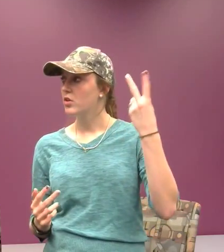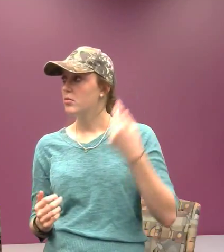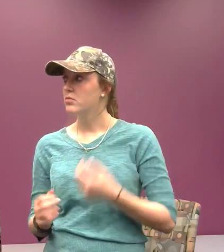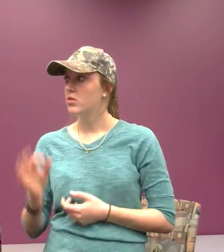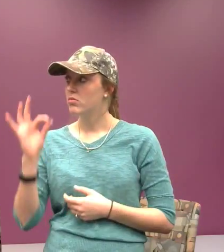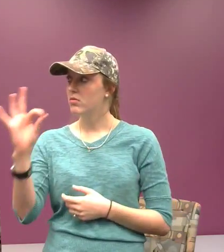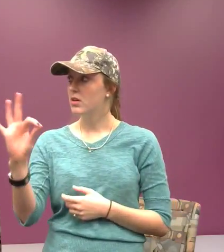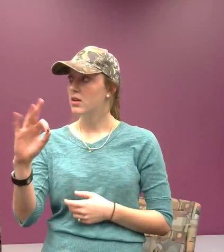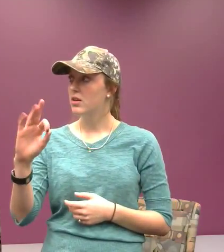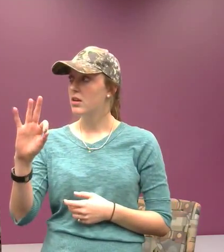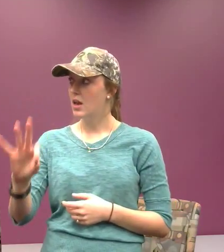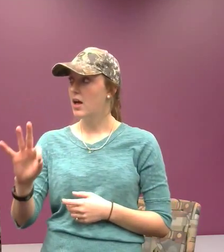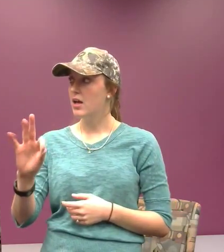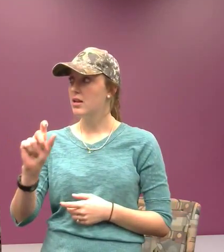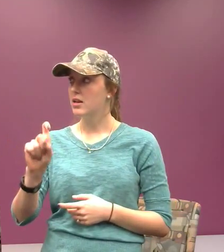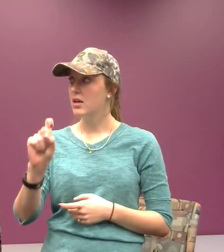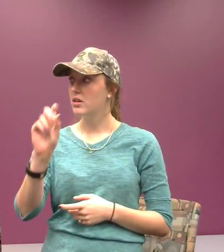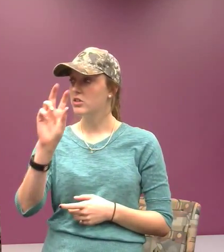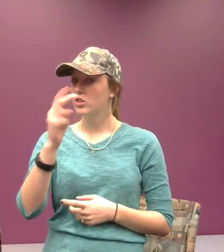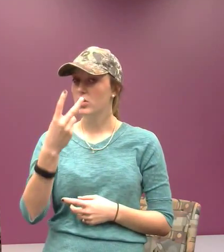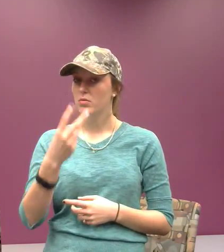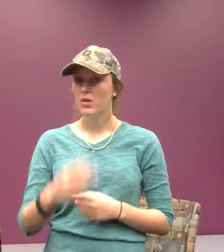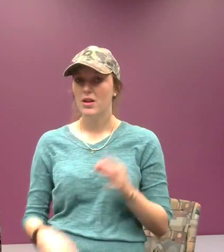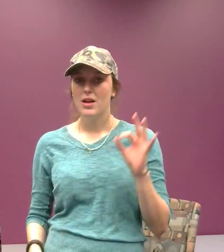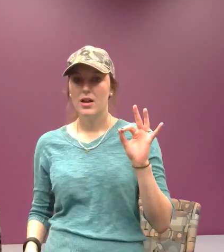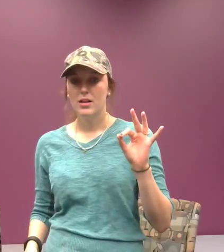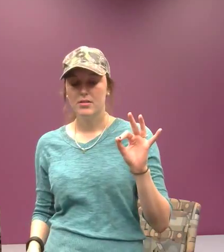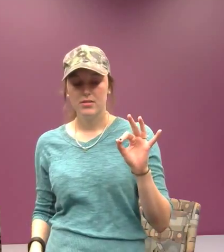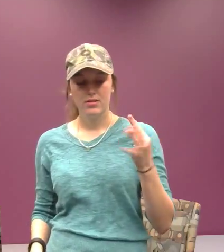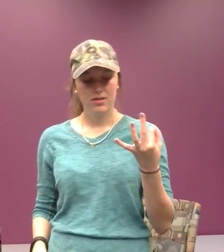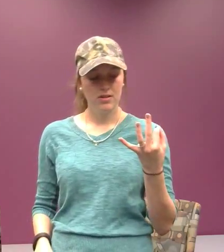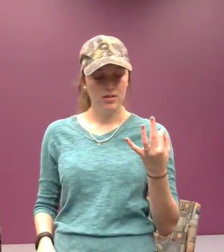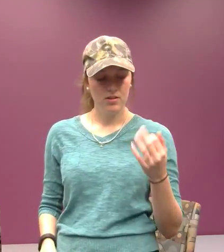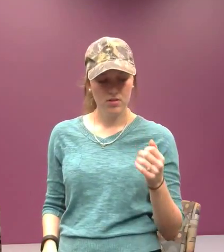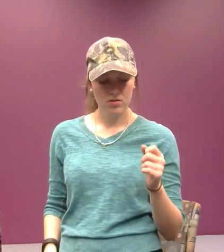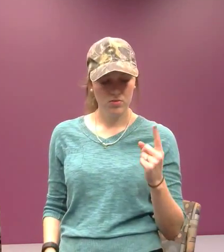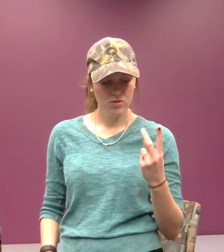4 is 20. That's multiplying that in. 5 times 4 is 20.